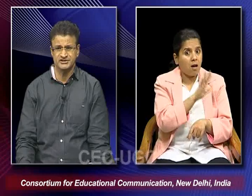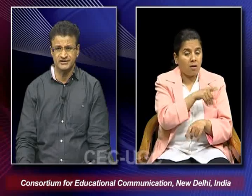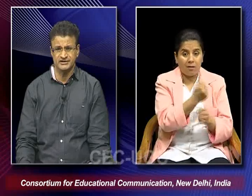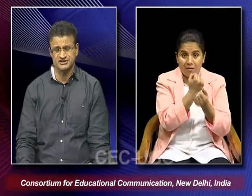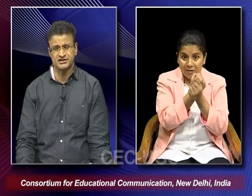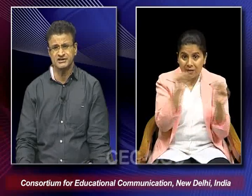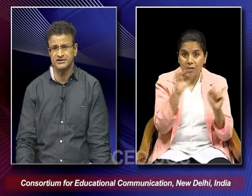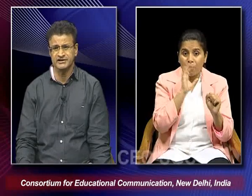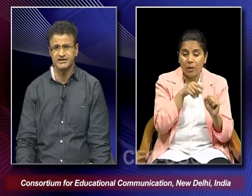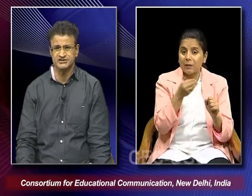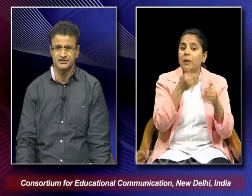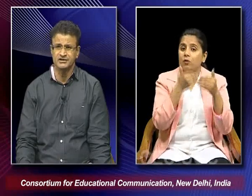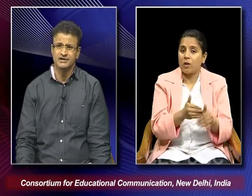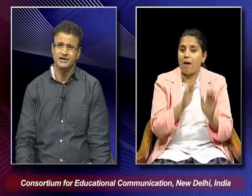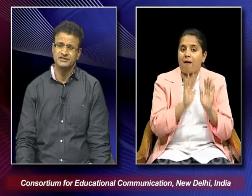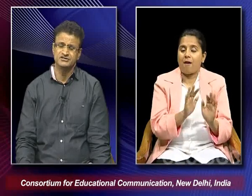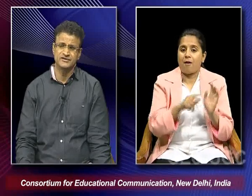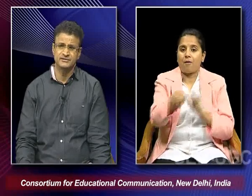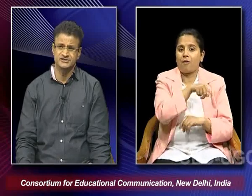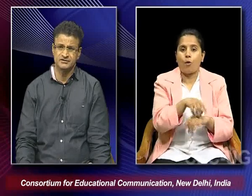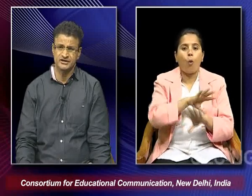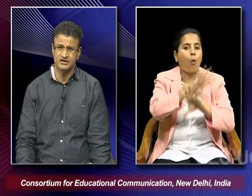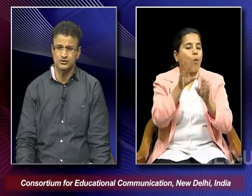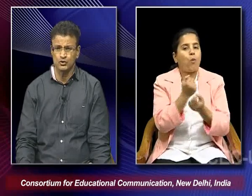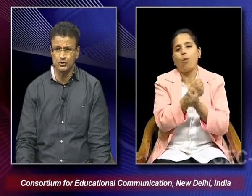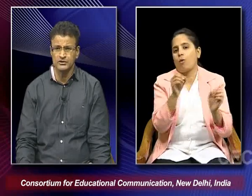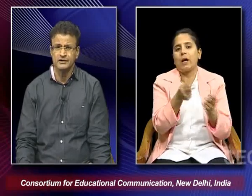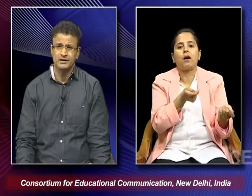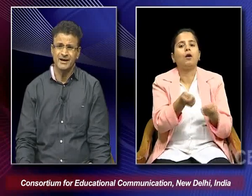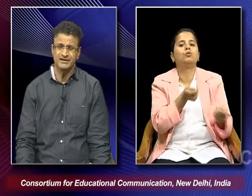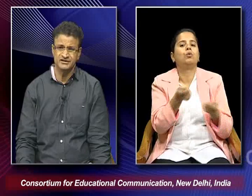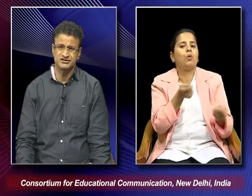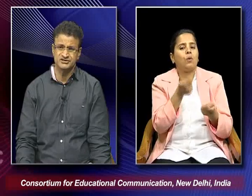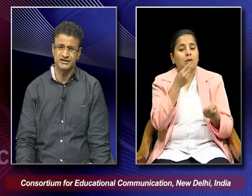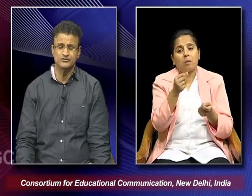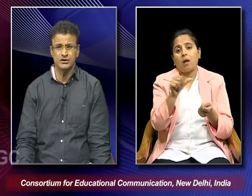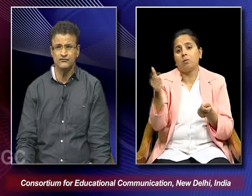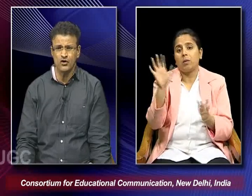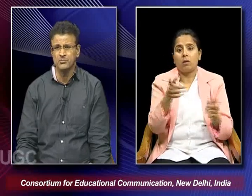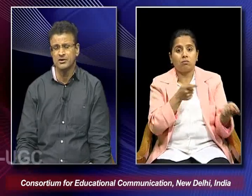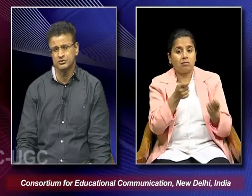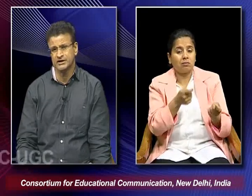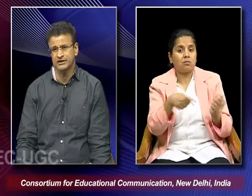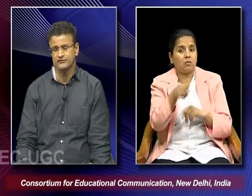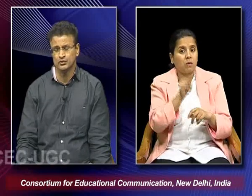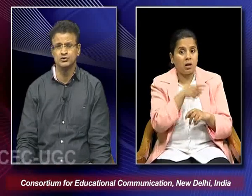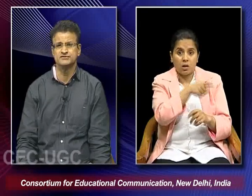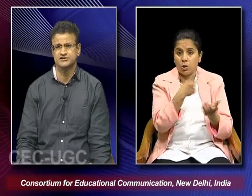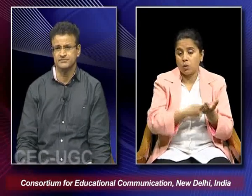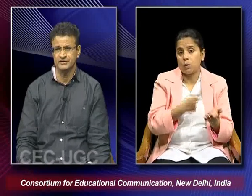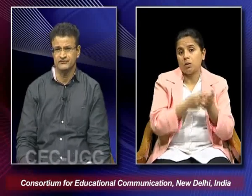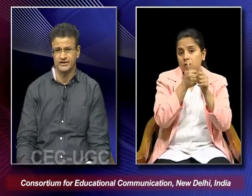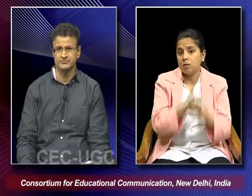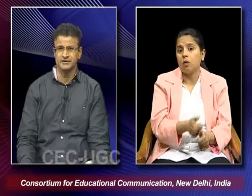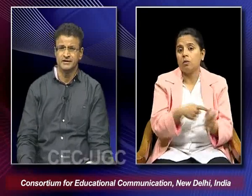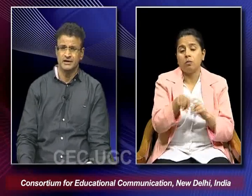is restricted in nature. This freedom is in a way controlled by others. They have to conform to the kind of rules which have